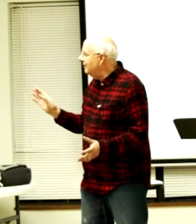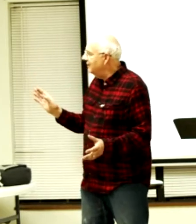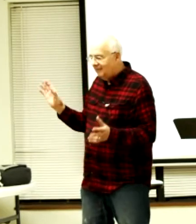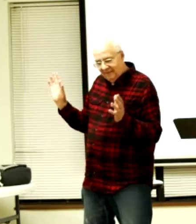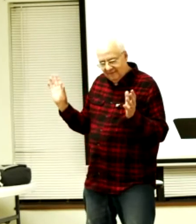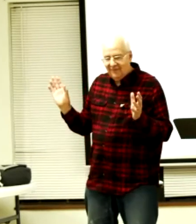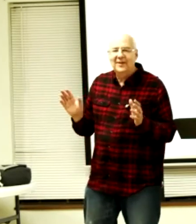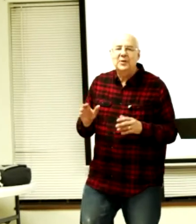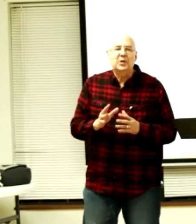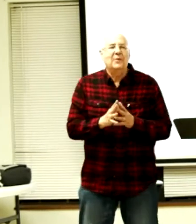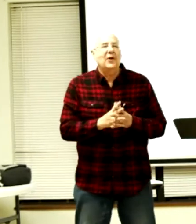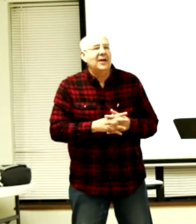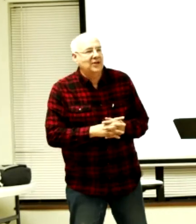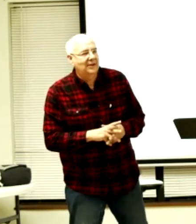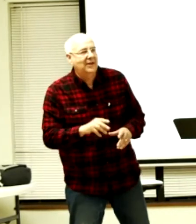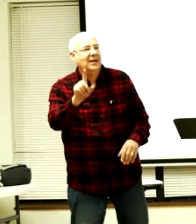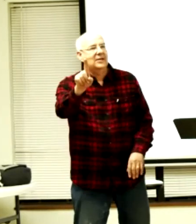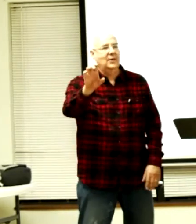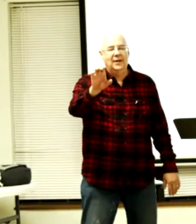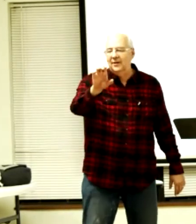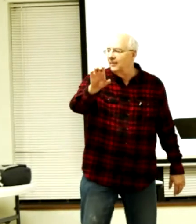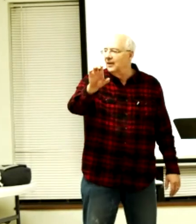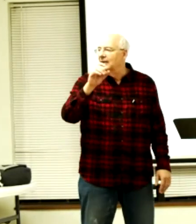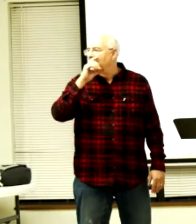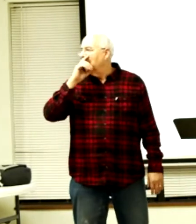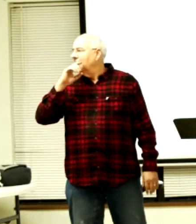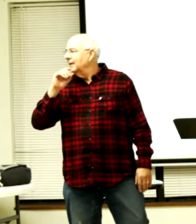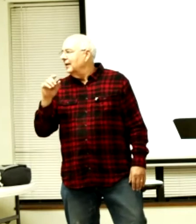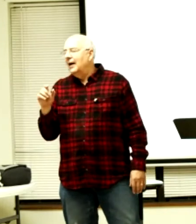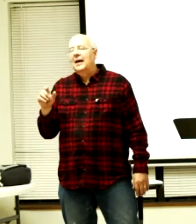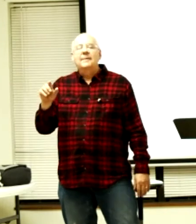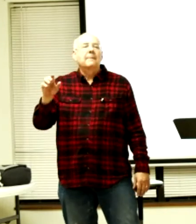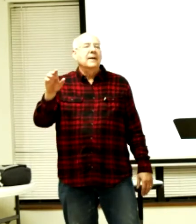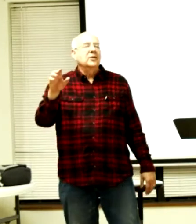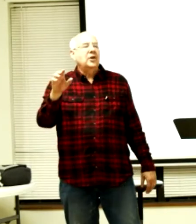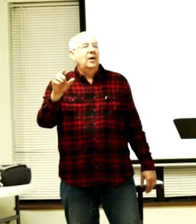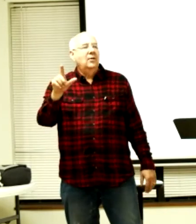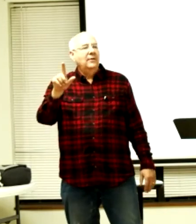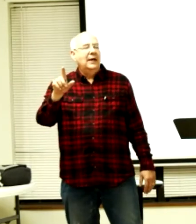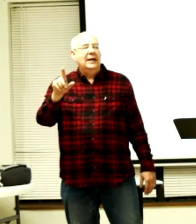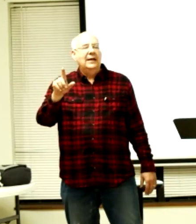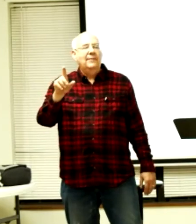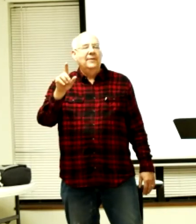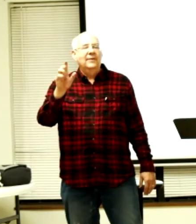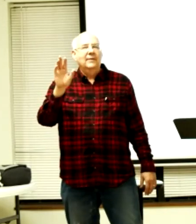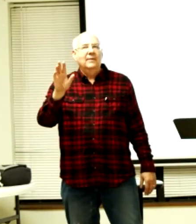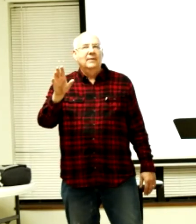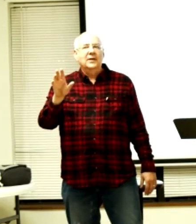right. there's some variation. Okay. So 100. All right. So let's go